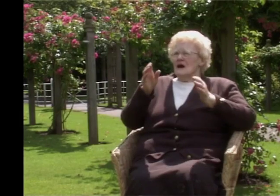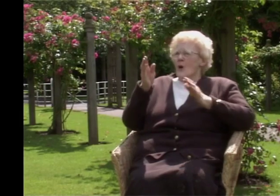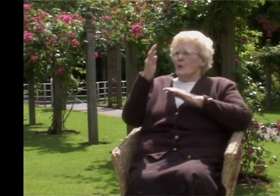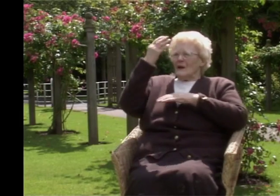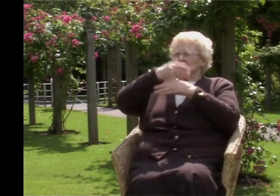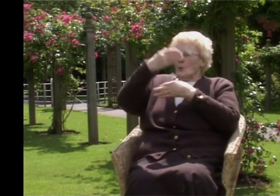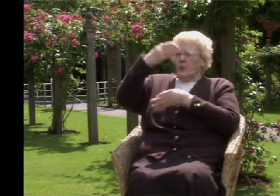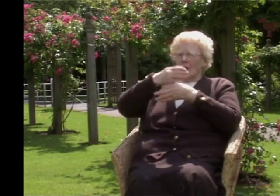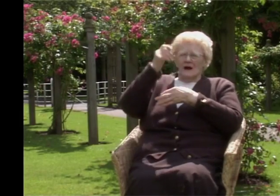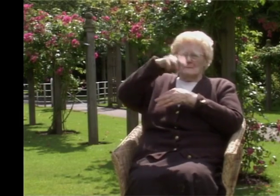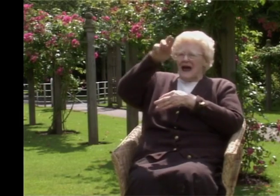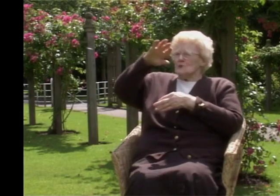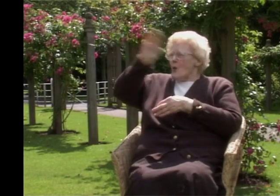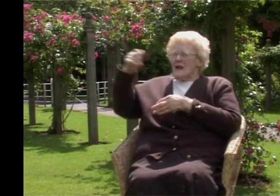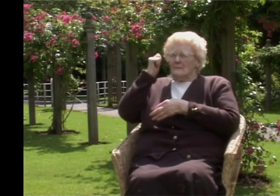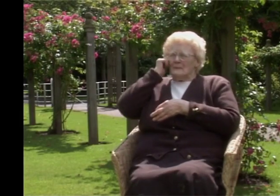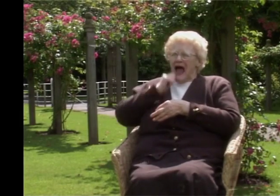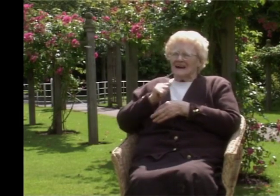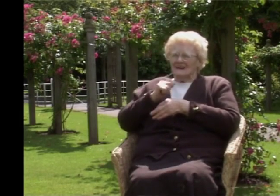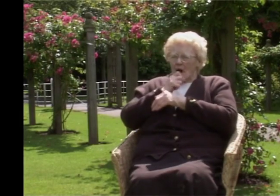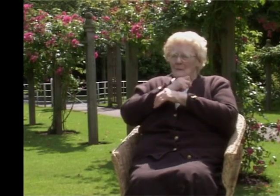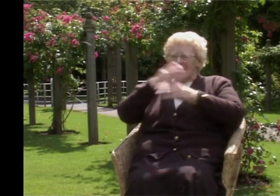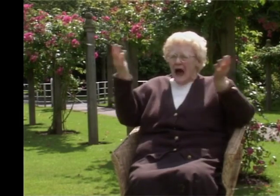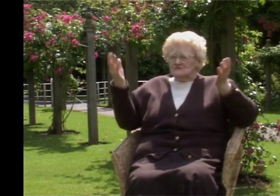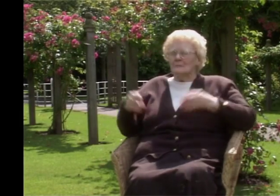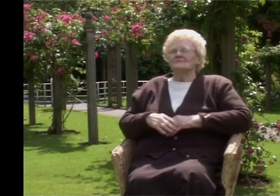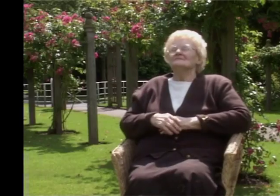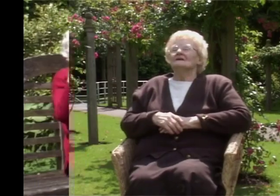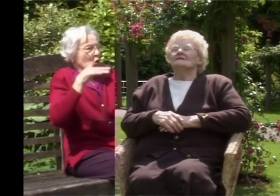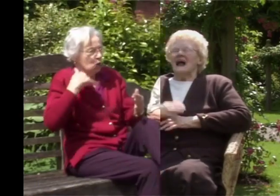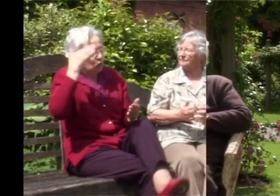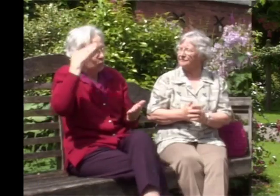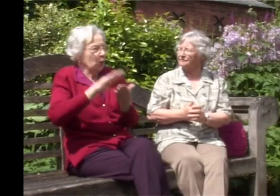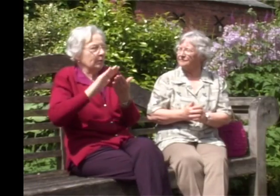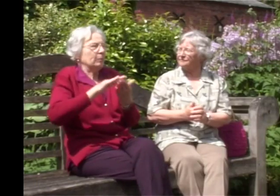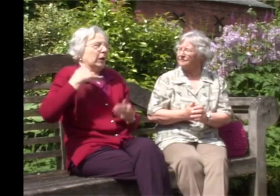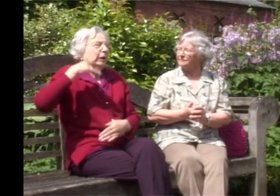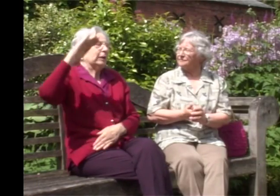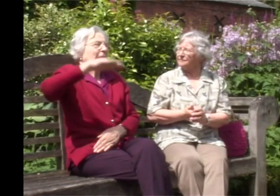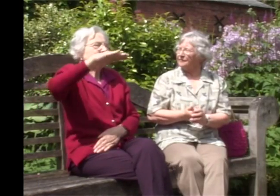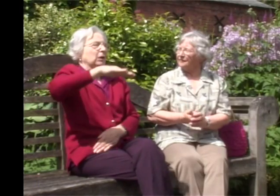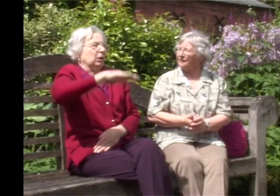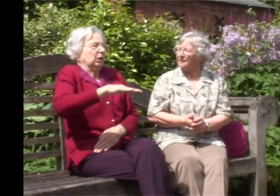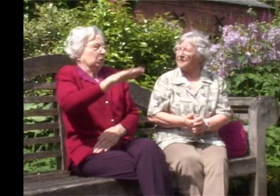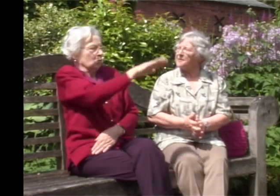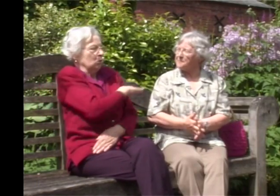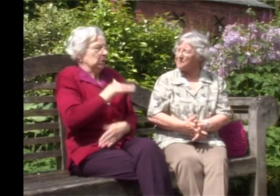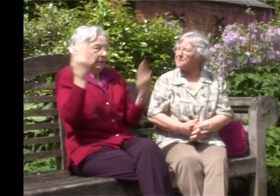all the windows had been painted black as there was the blackout. I can remember when I was a little girl, it was